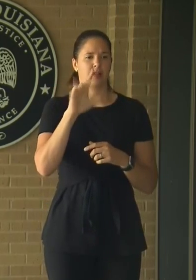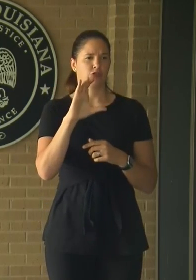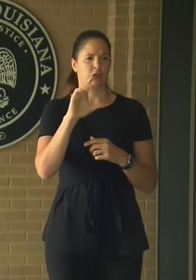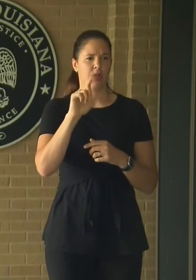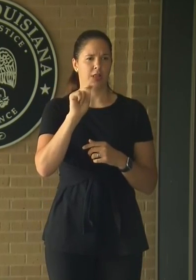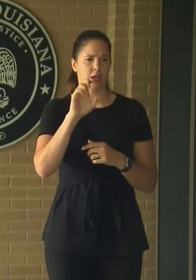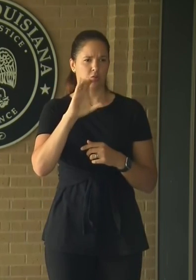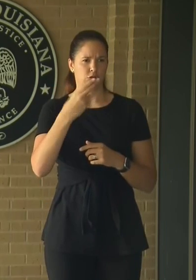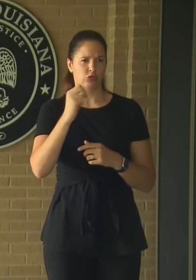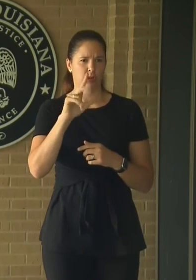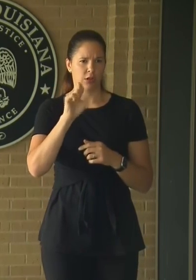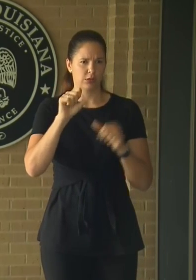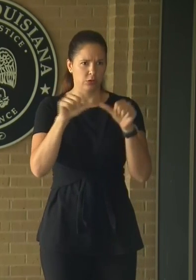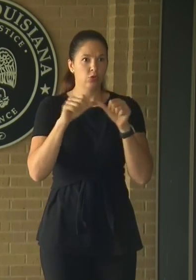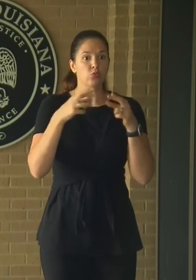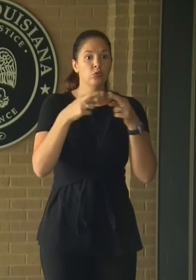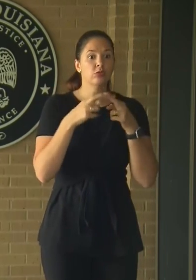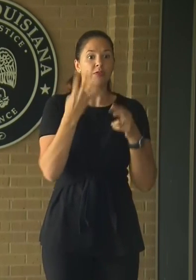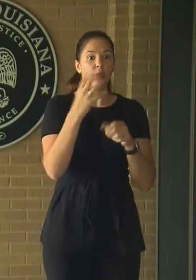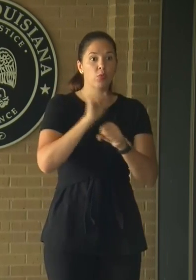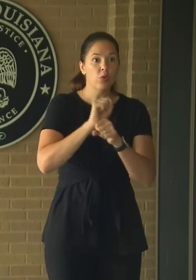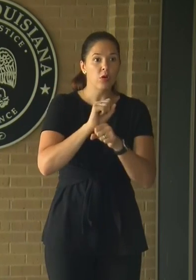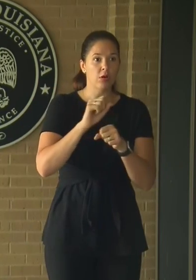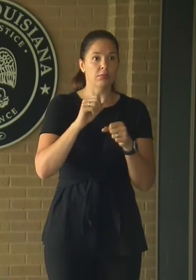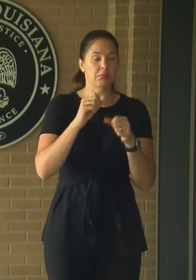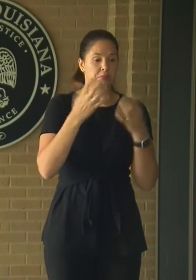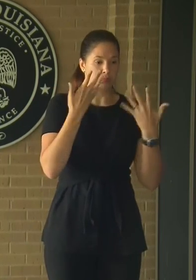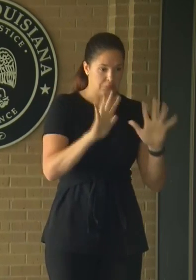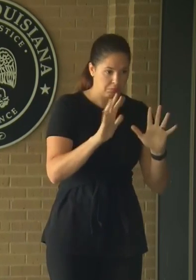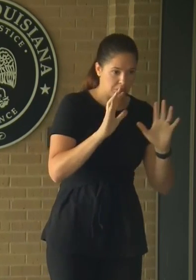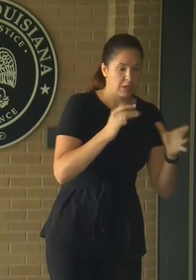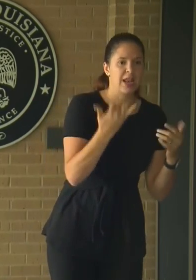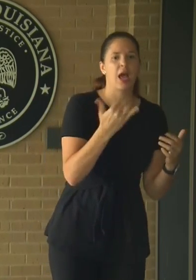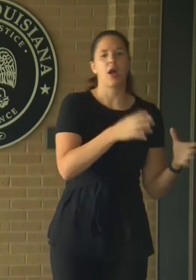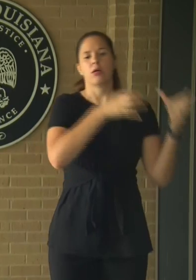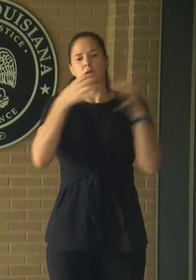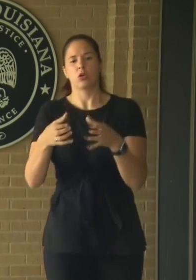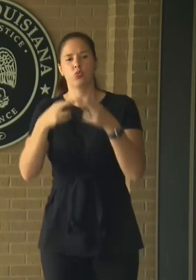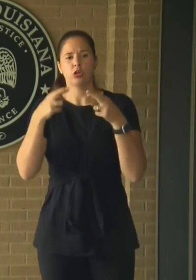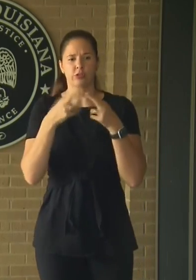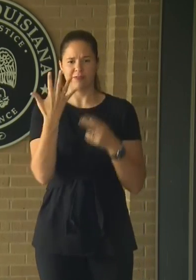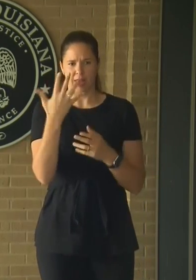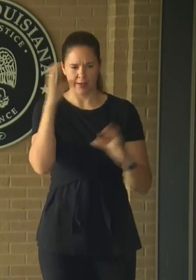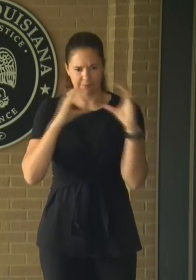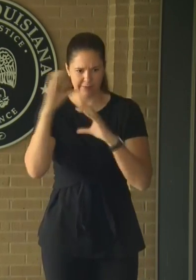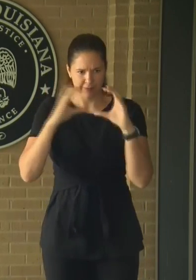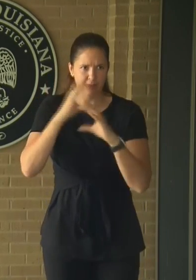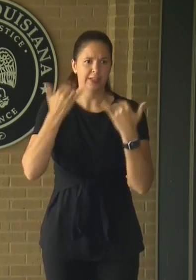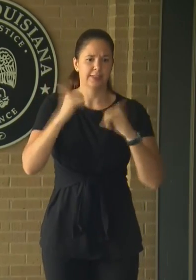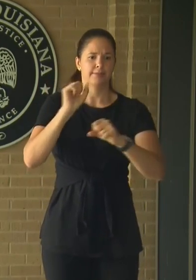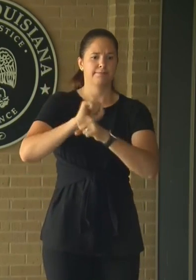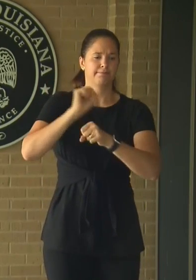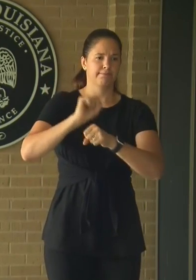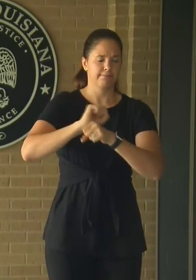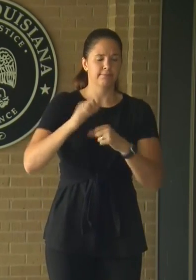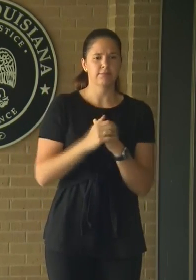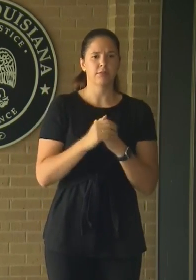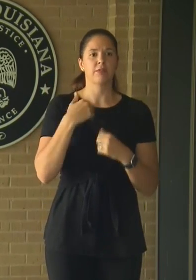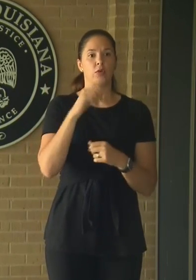work has completed, and resources have been shifted to augment those in Region 5, where work continues. There